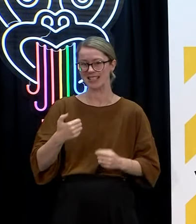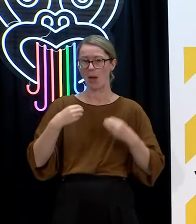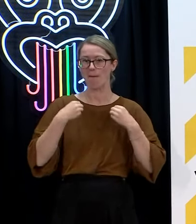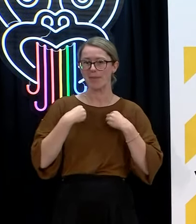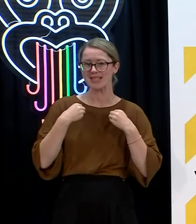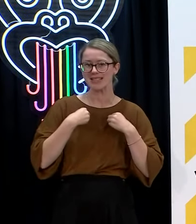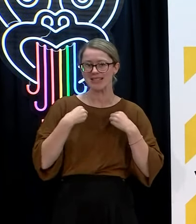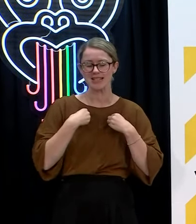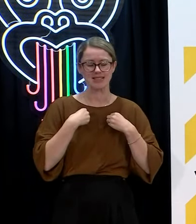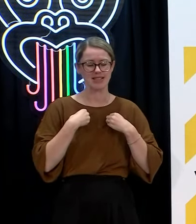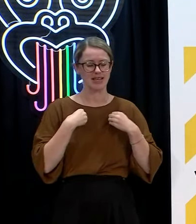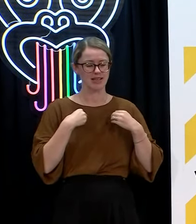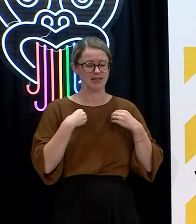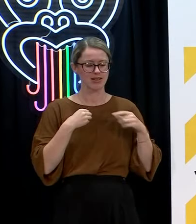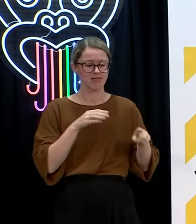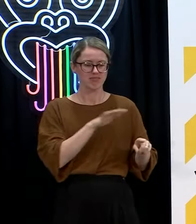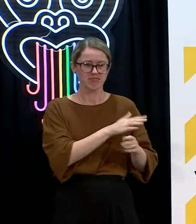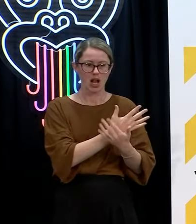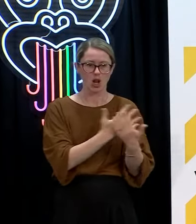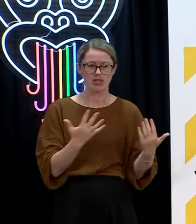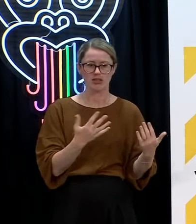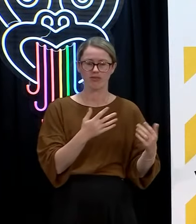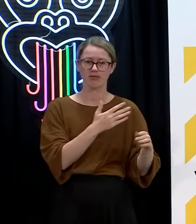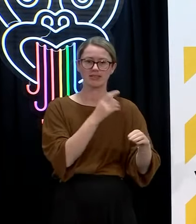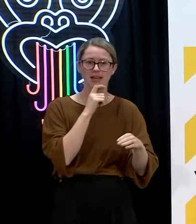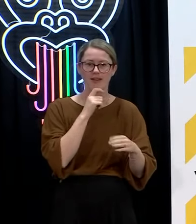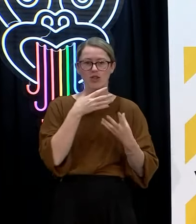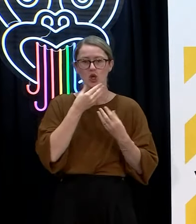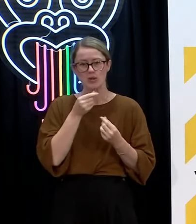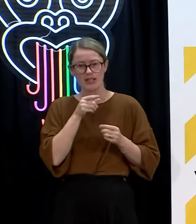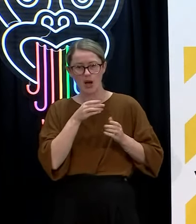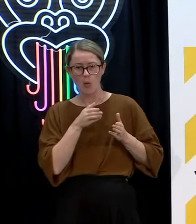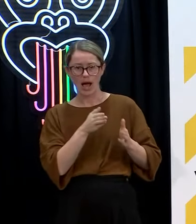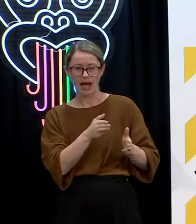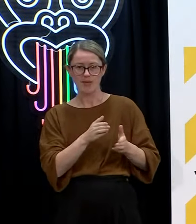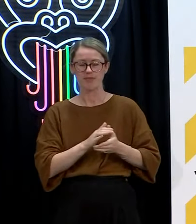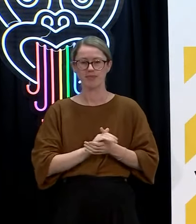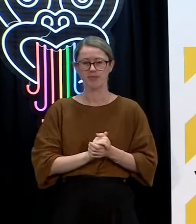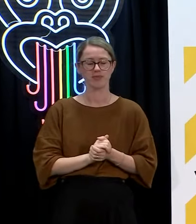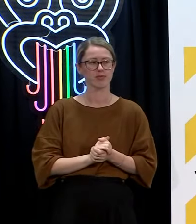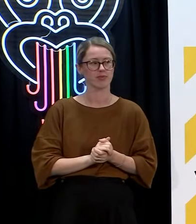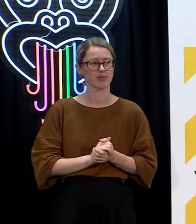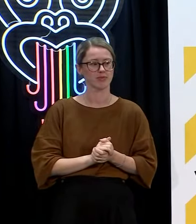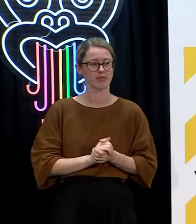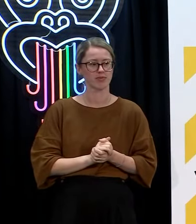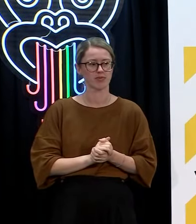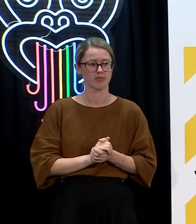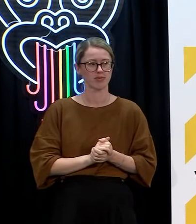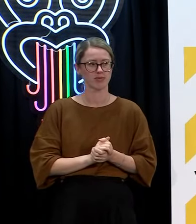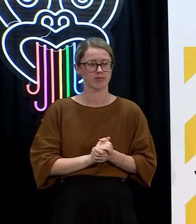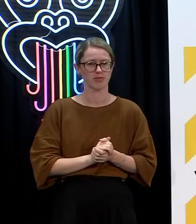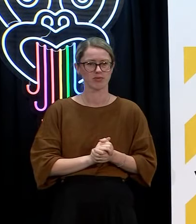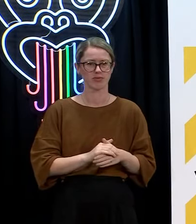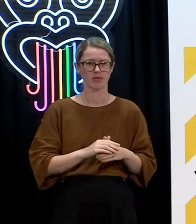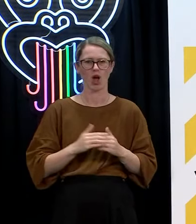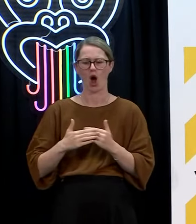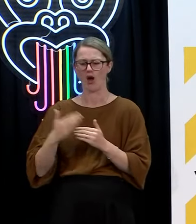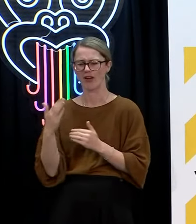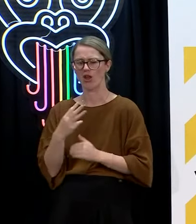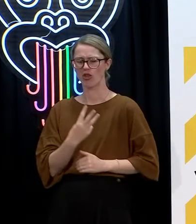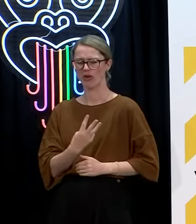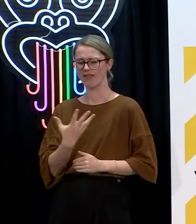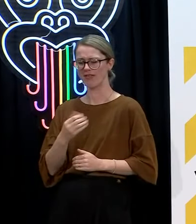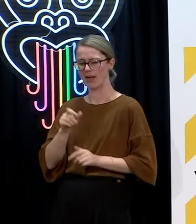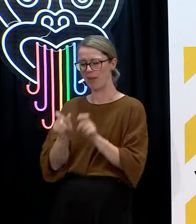1,800 employees signing up to use that modality. And in addition, over 350 individuals have also signed